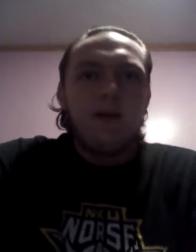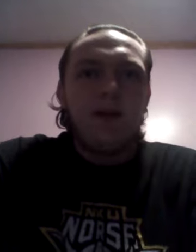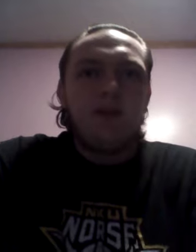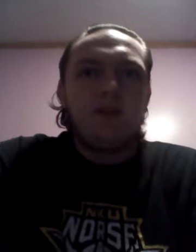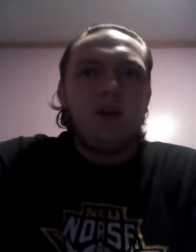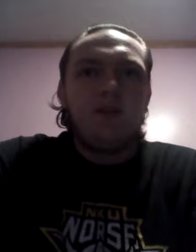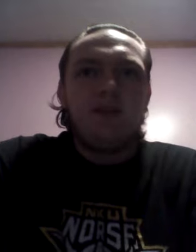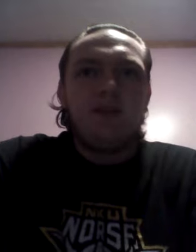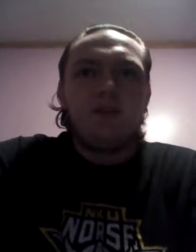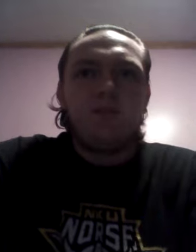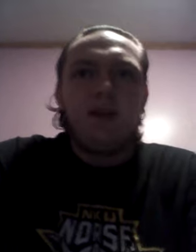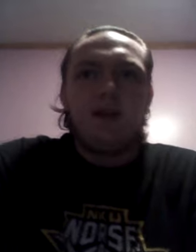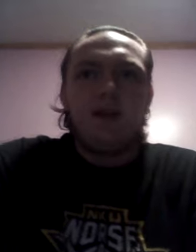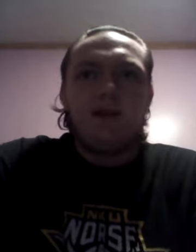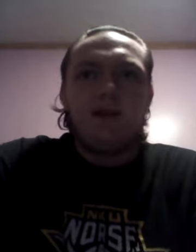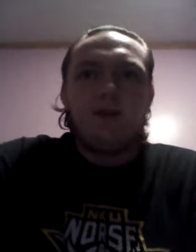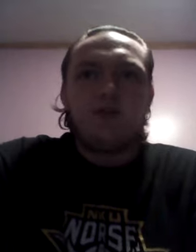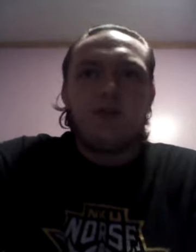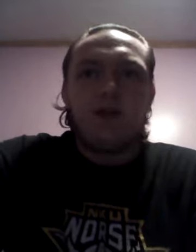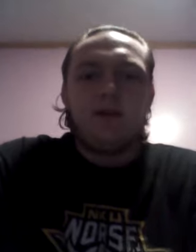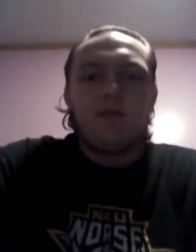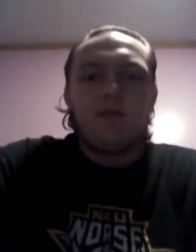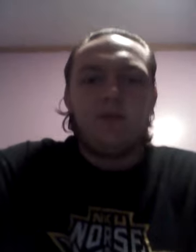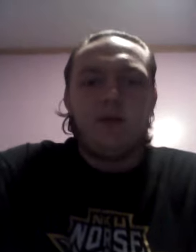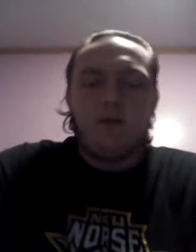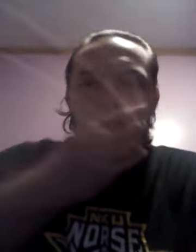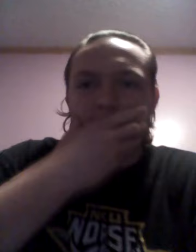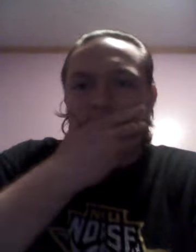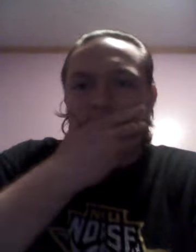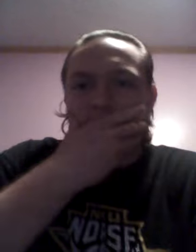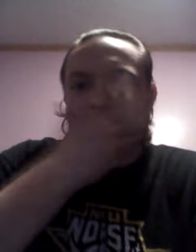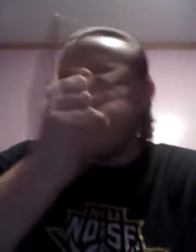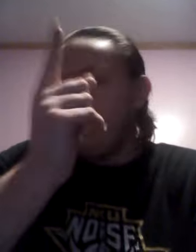Anyways, y'all, this has been Australia. Stop. Hold it.